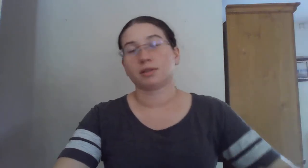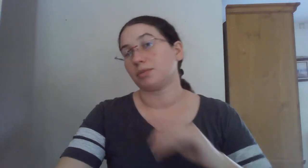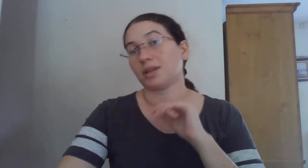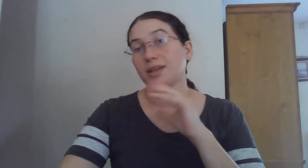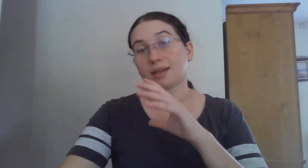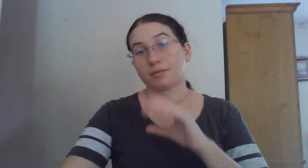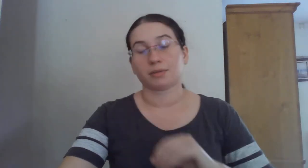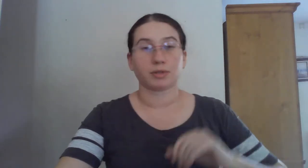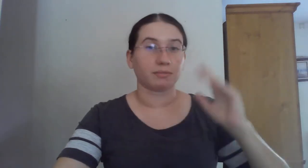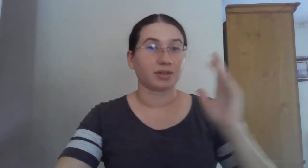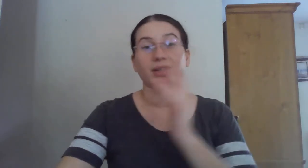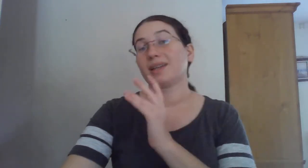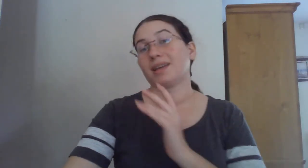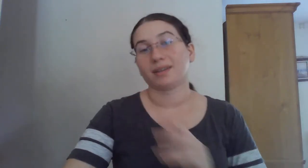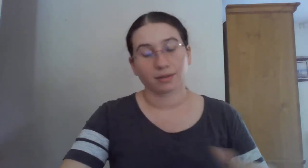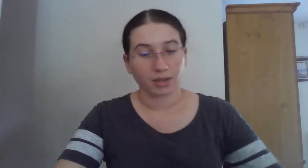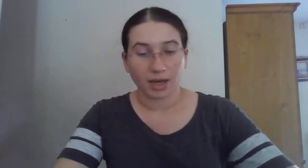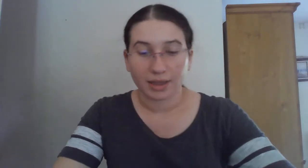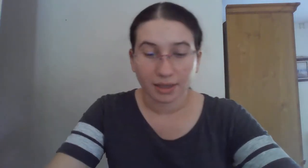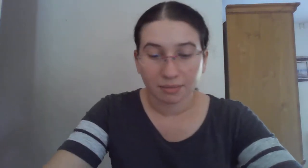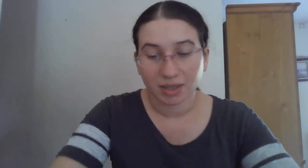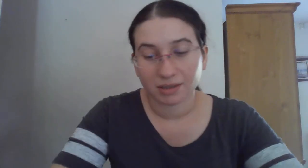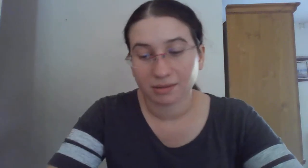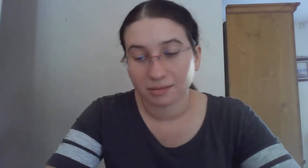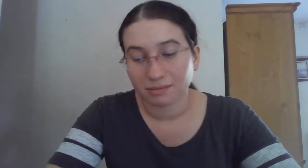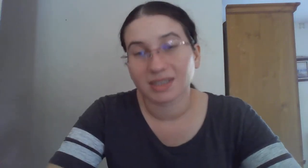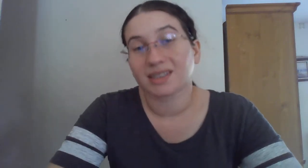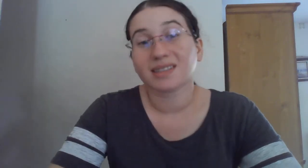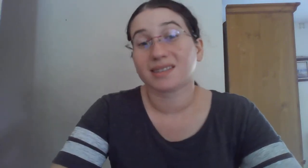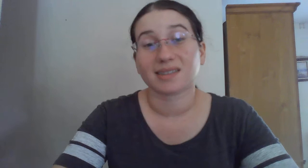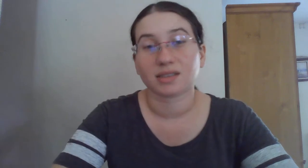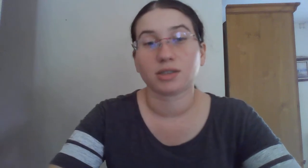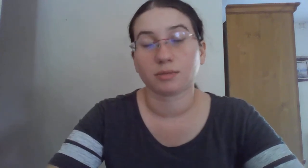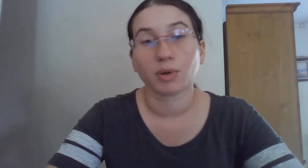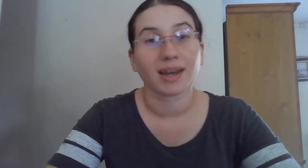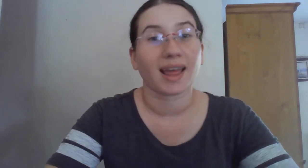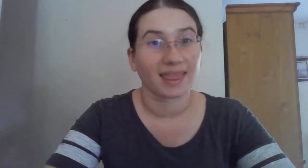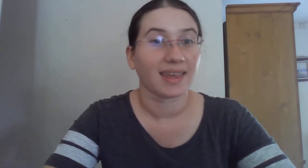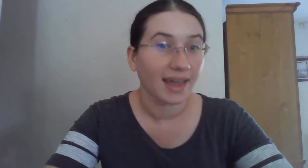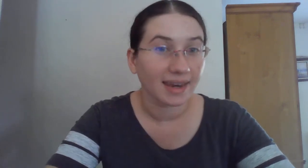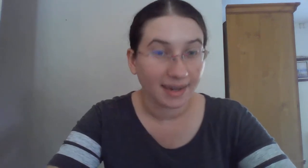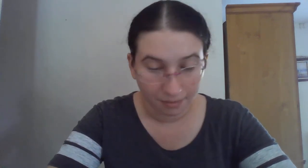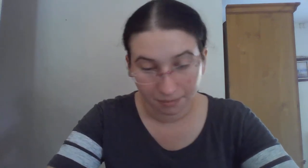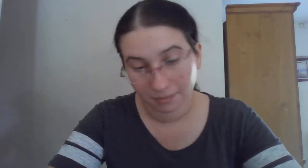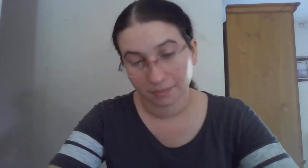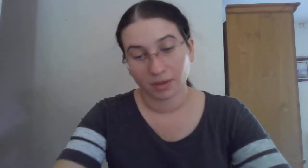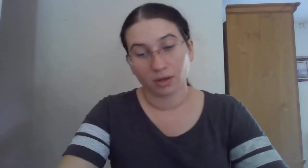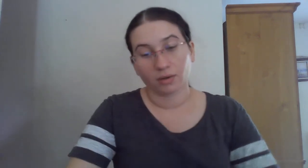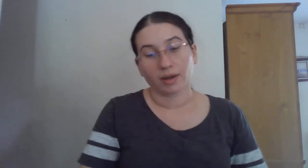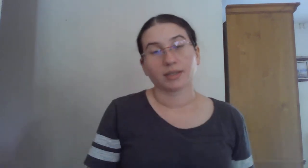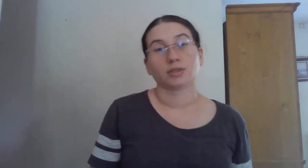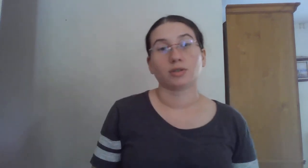put it at the end, we can put it middle and end. I think it's easiest to just put it at the end.